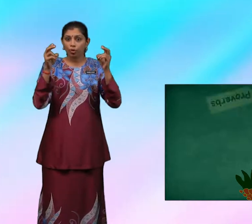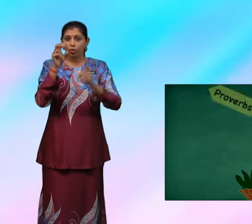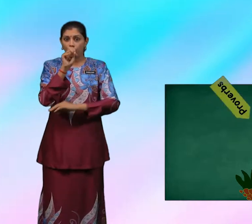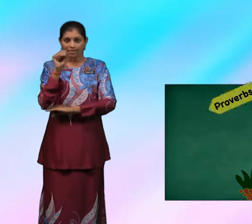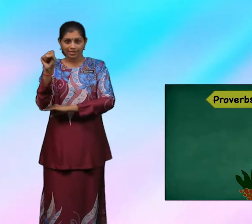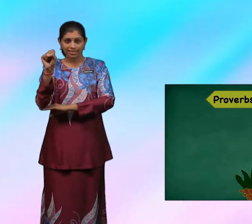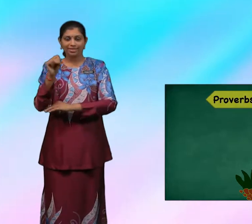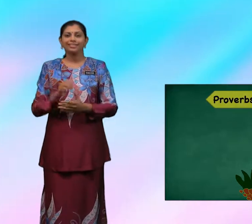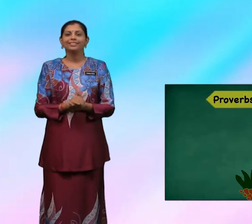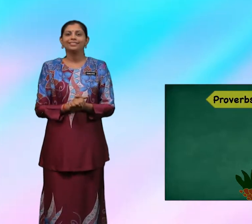proverbs,